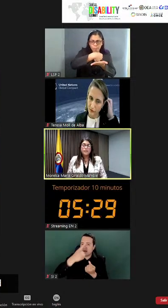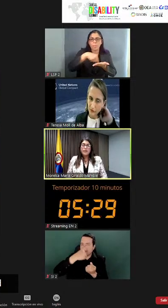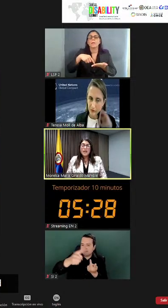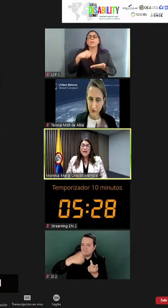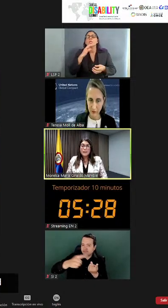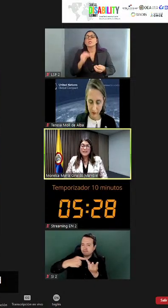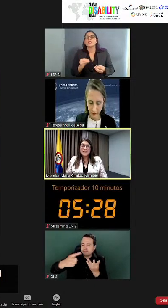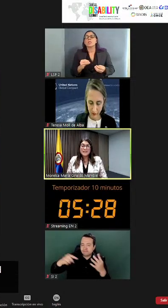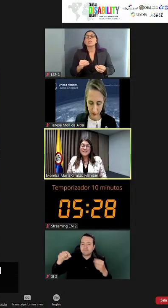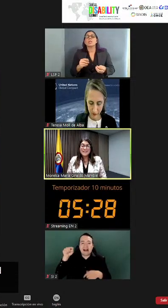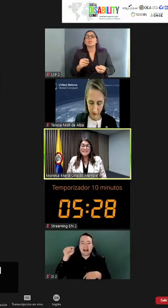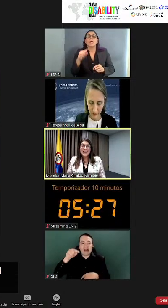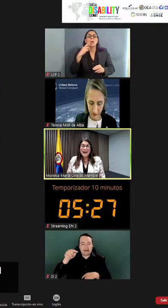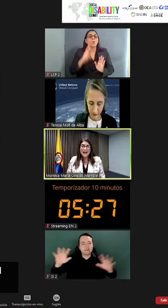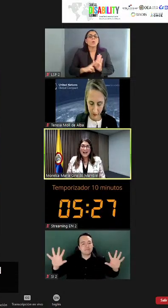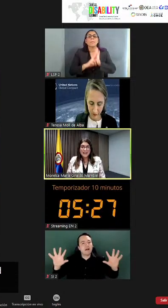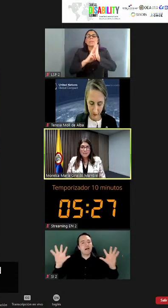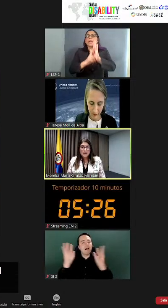disabilities